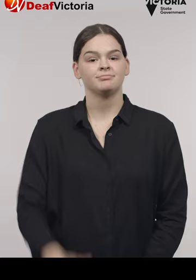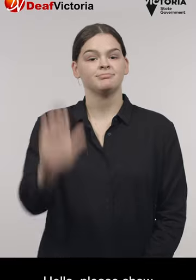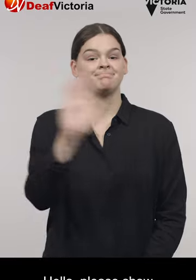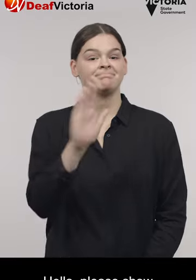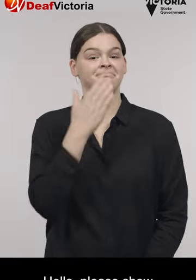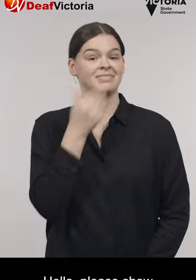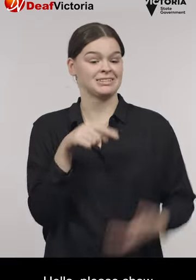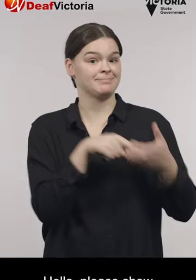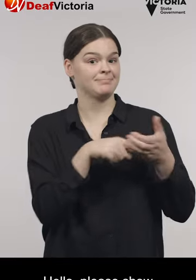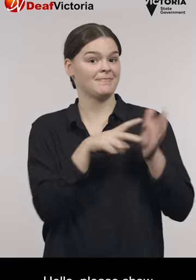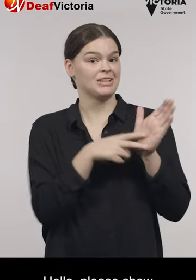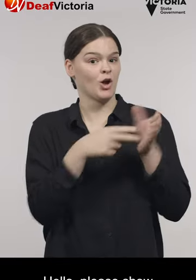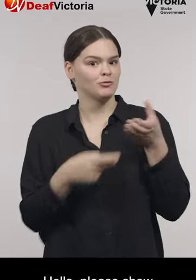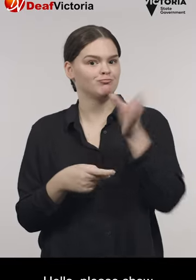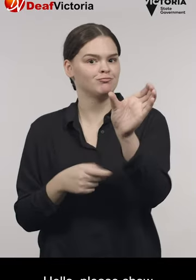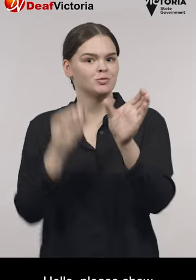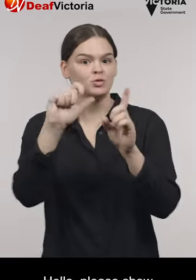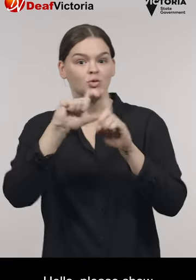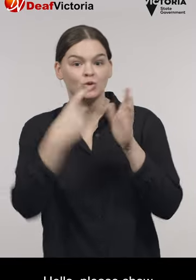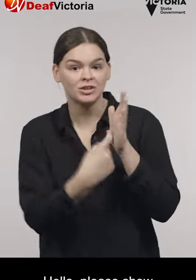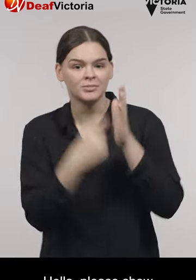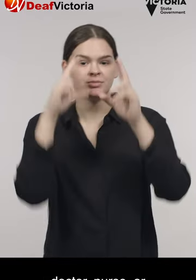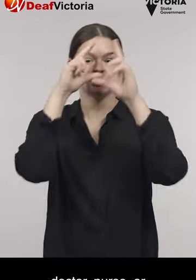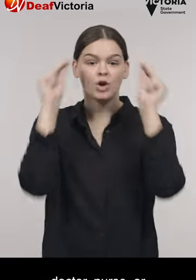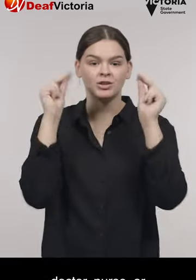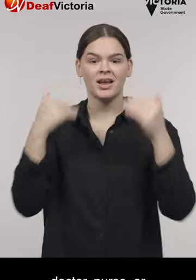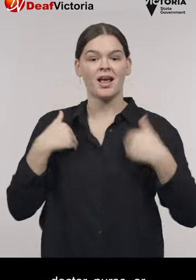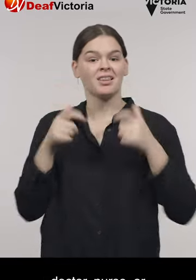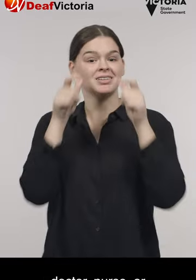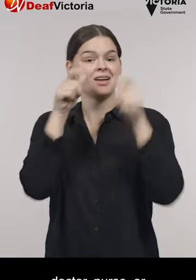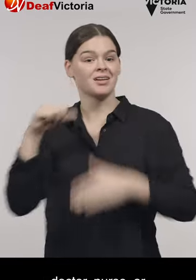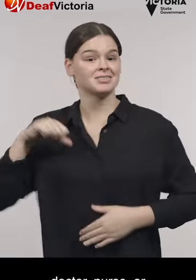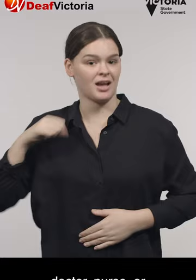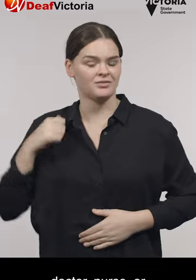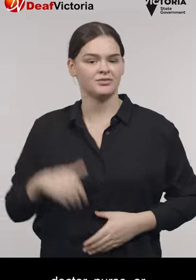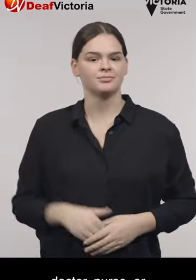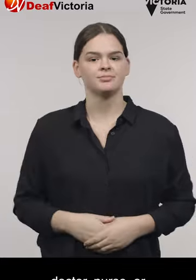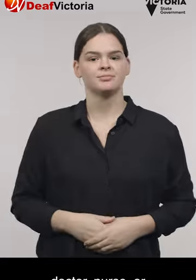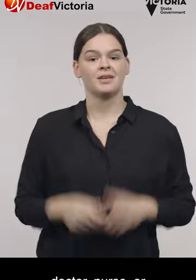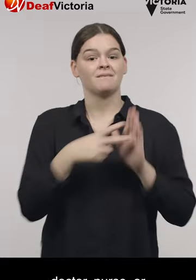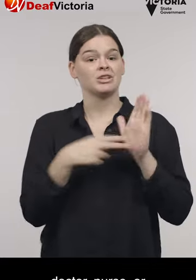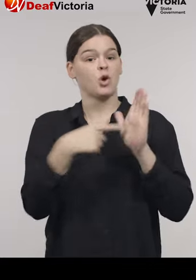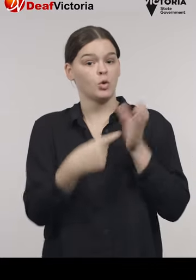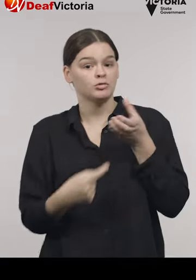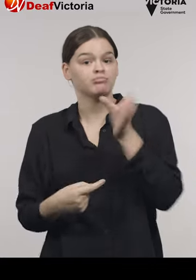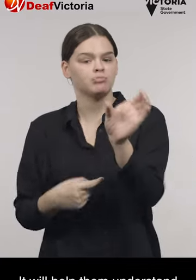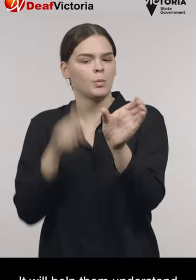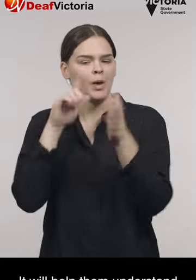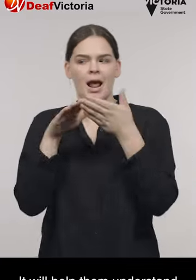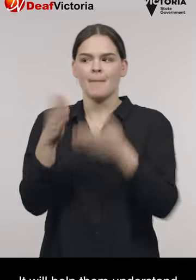Hello. Please show this video to your doctor, nurse or other healthcare staff. It will help